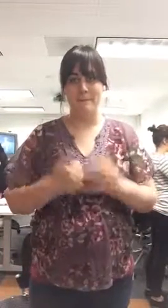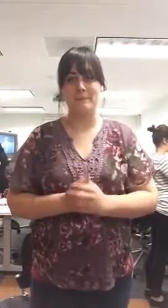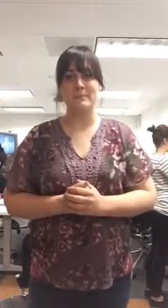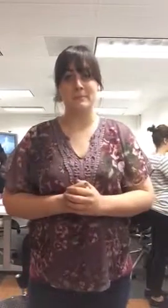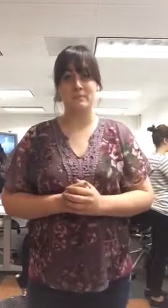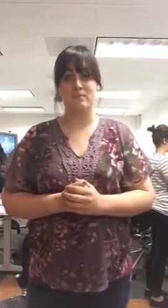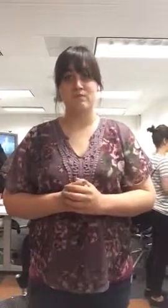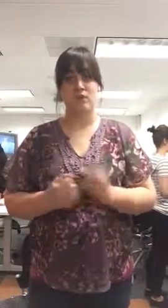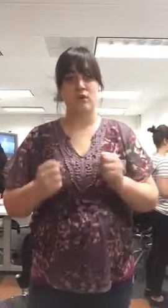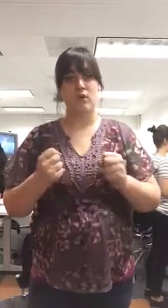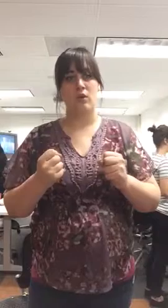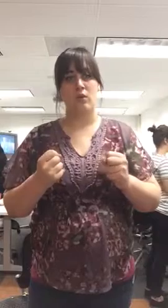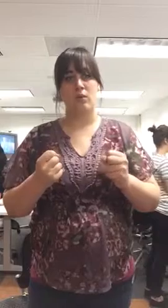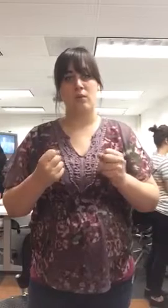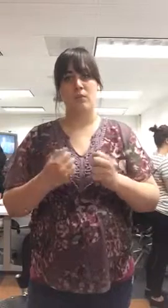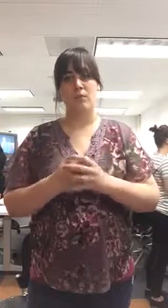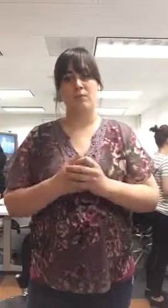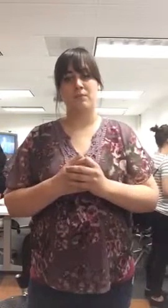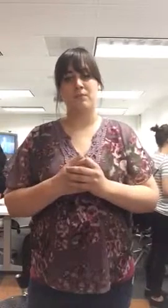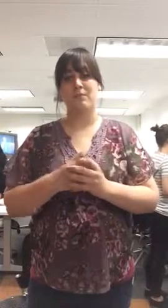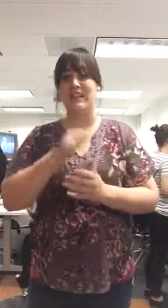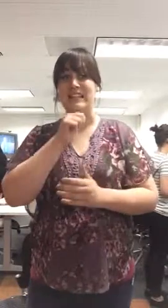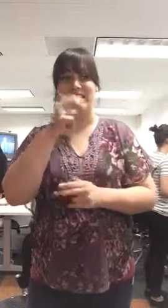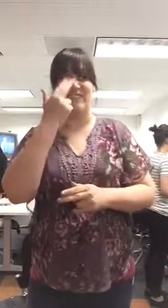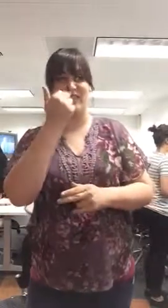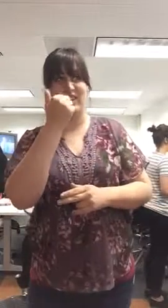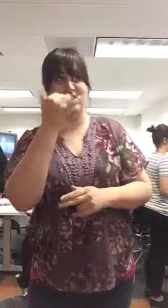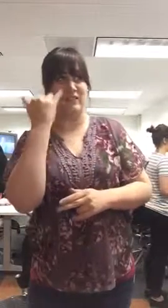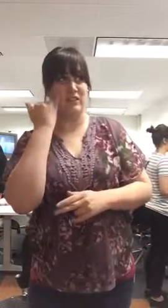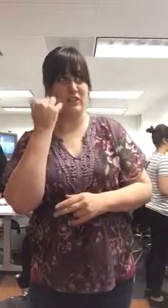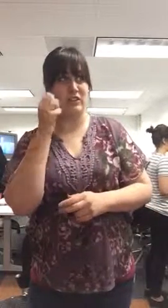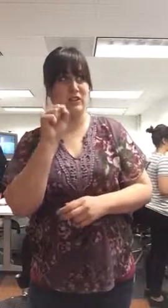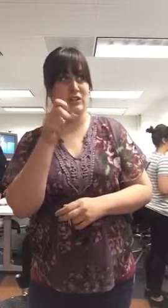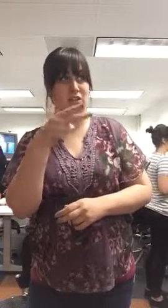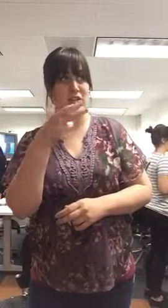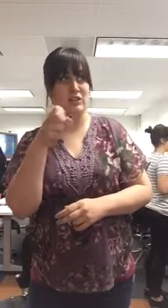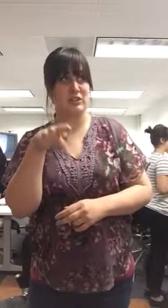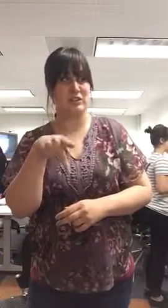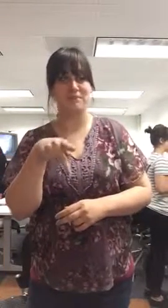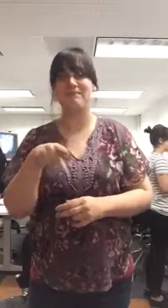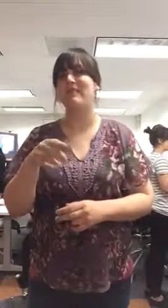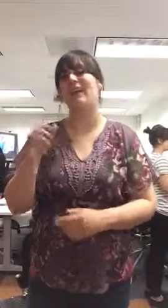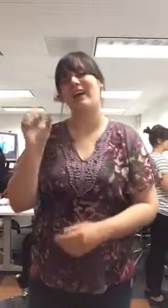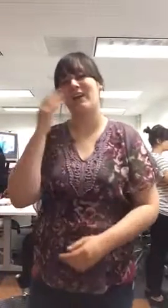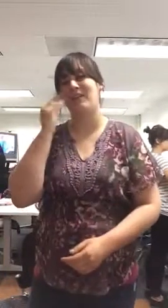reactions to that. Not funny if you're a sheep. Yeah, I wouldn't be laughing if I was a sheep, I know. But what,